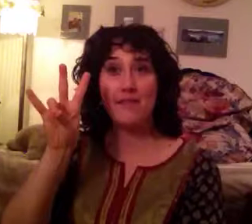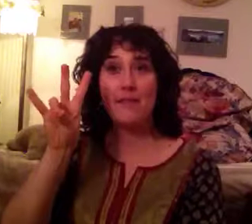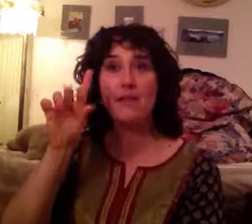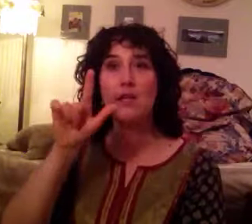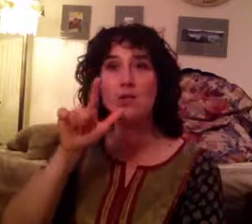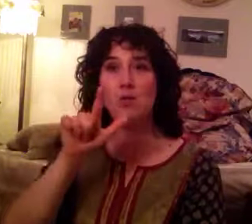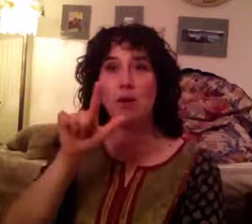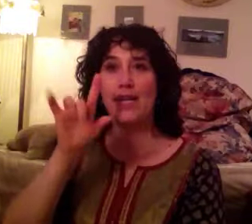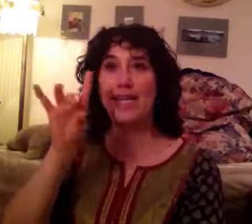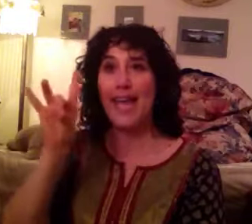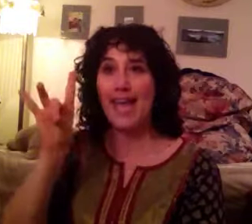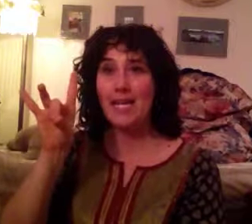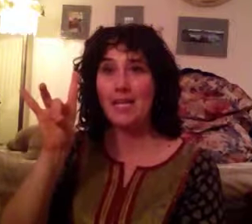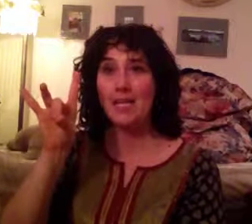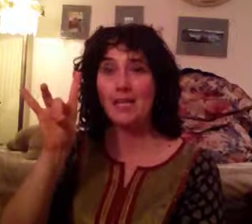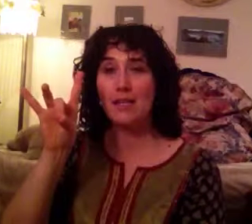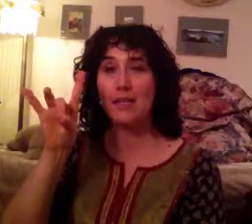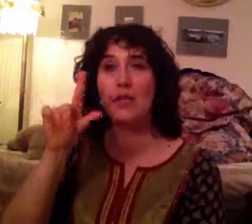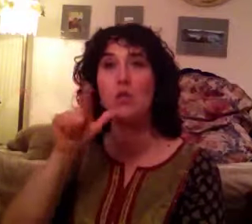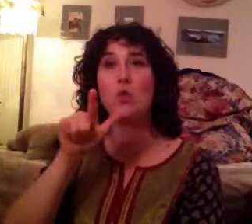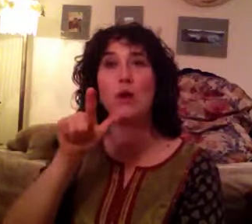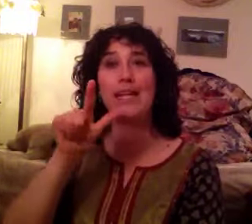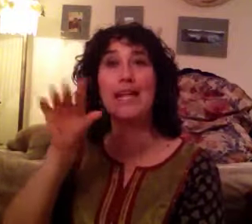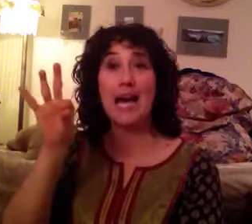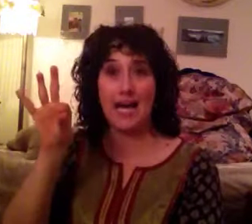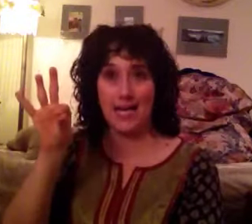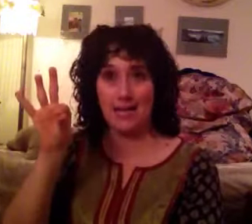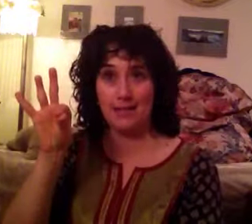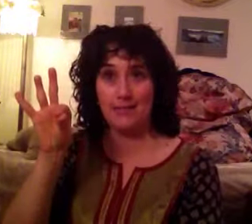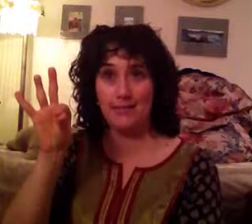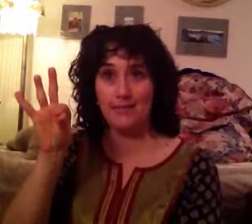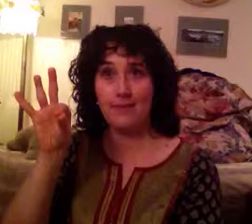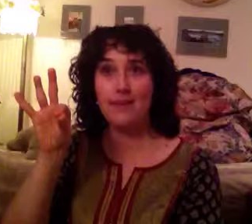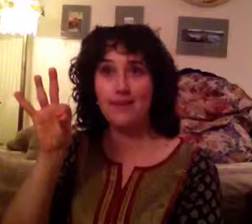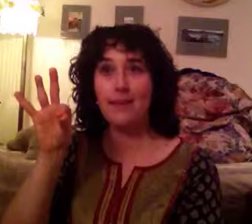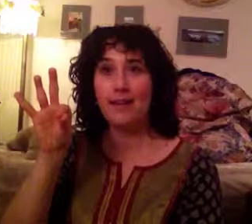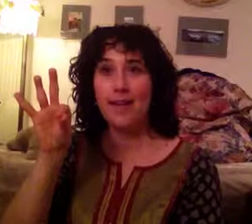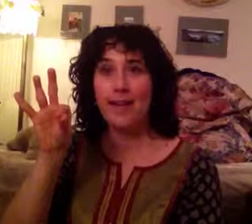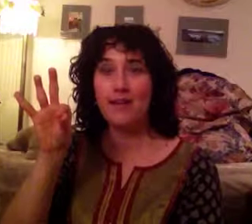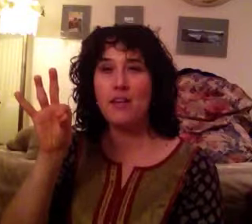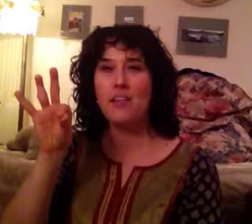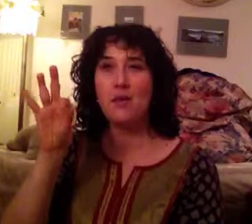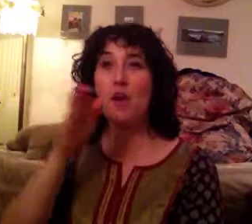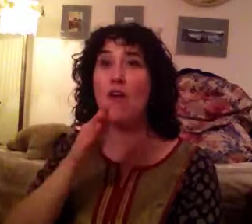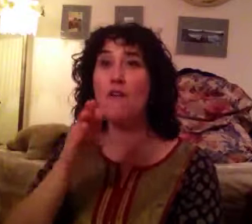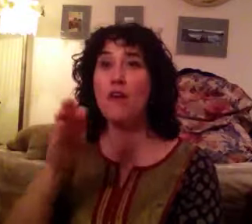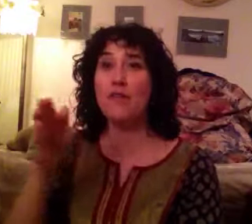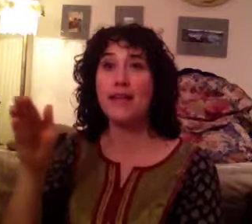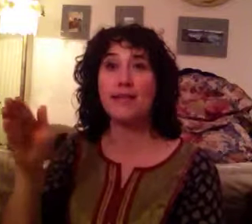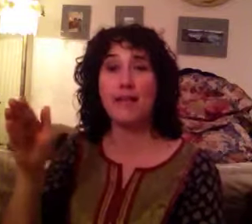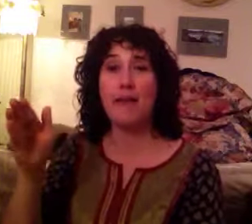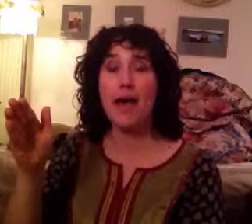27, 28, 29. Okay, so it all follows that same